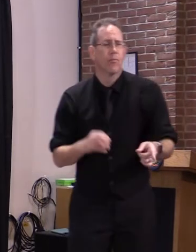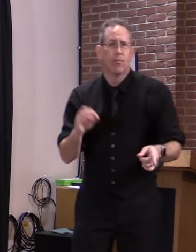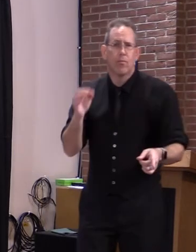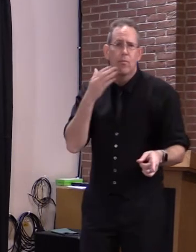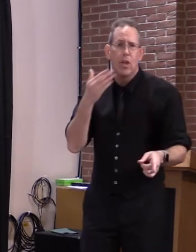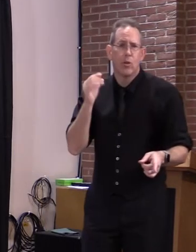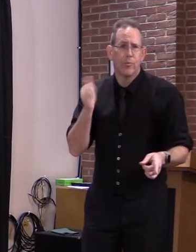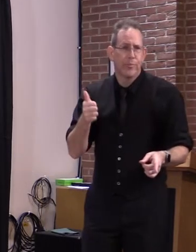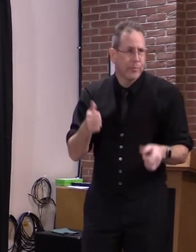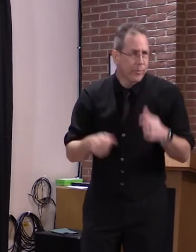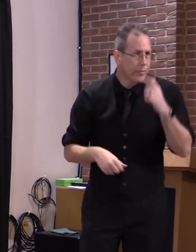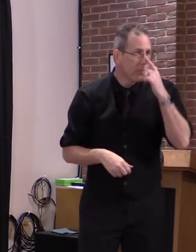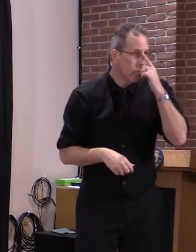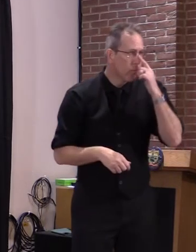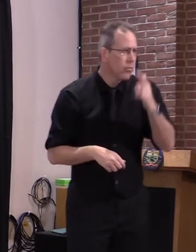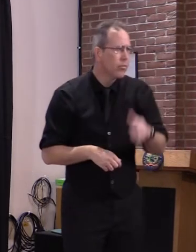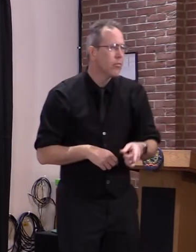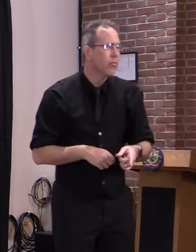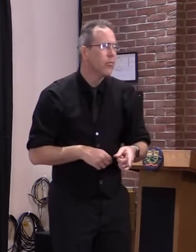regulatory authority to